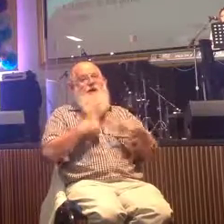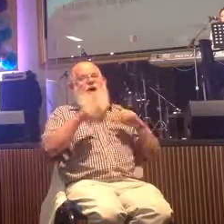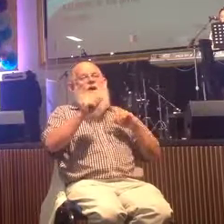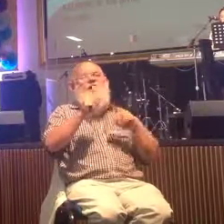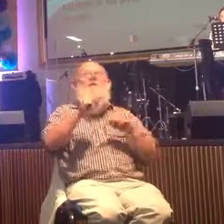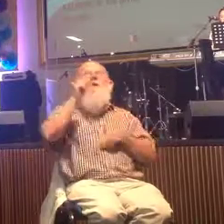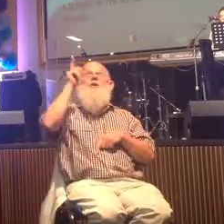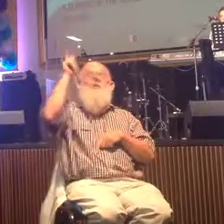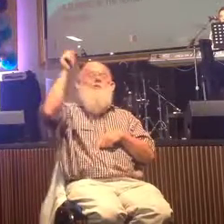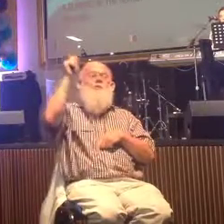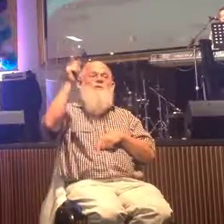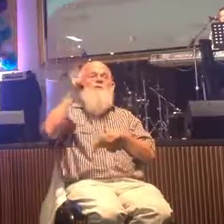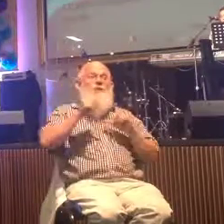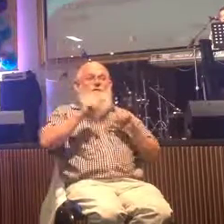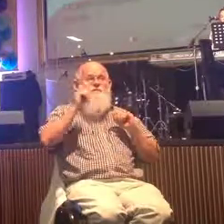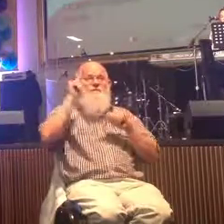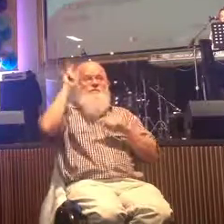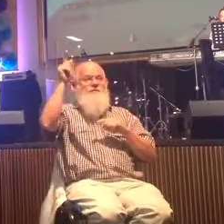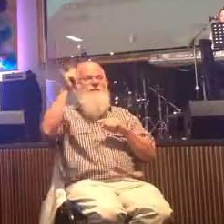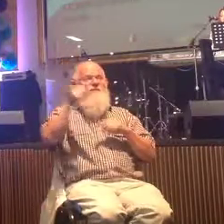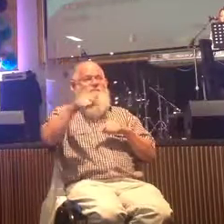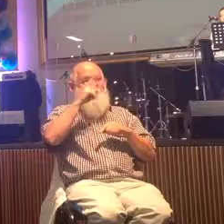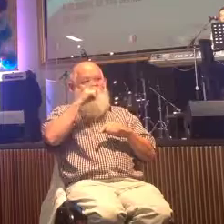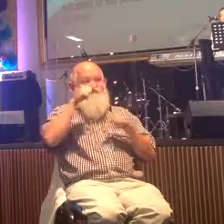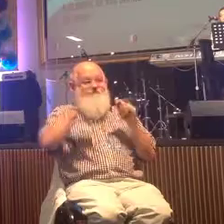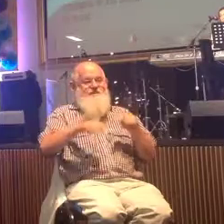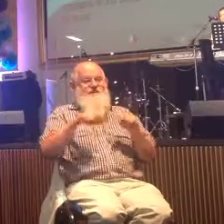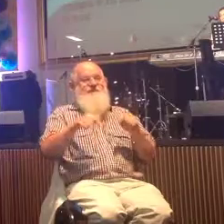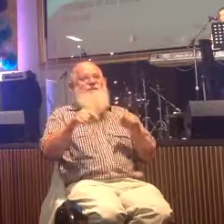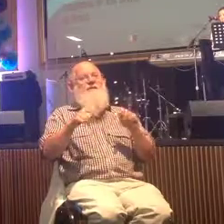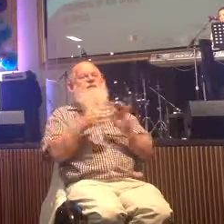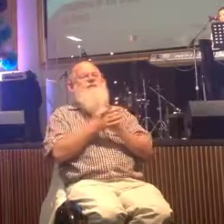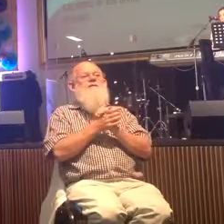you. I followed you and these people are here.